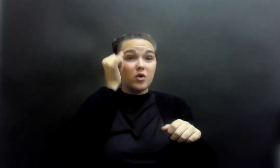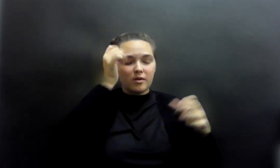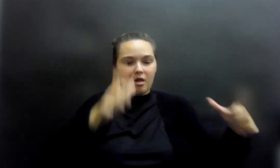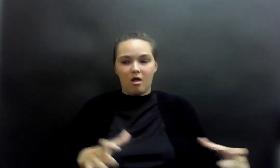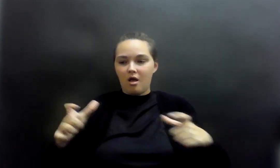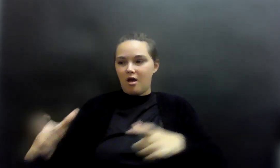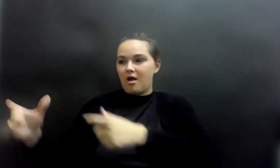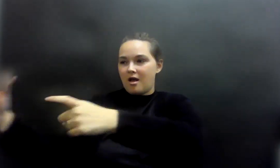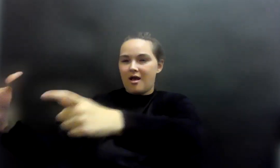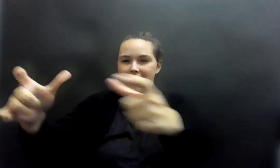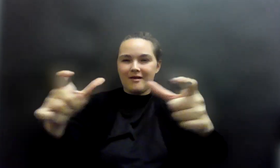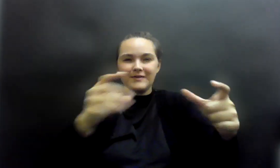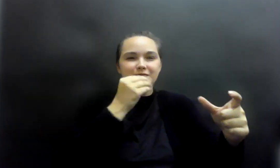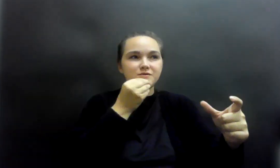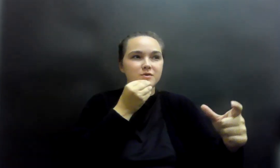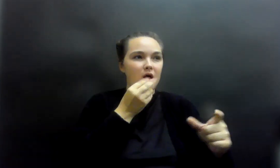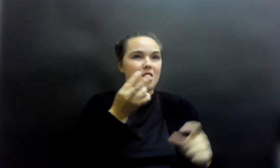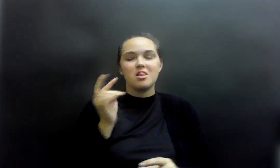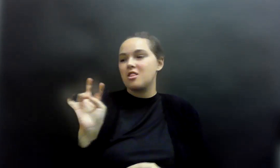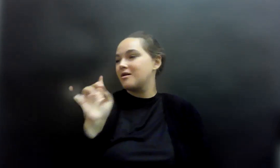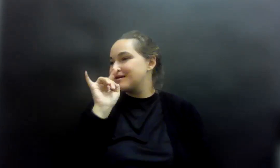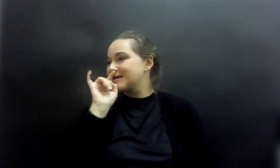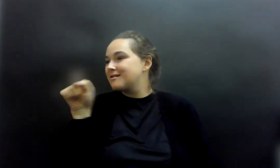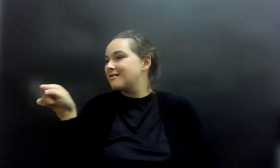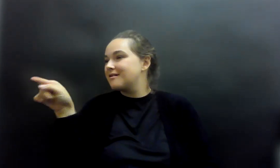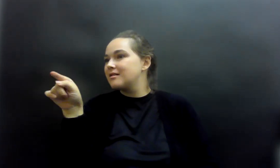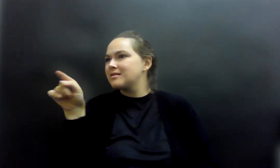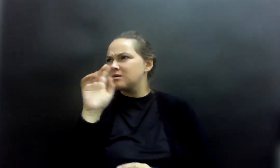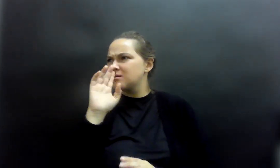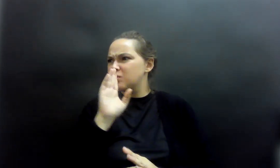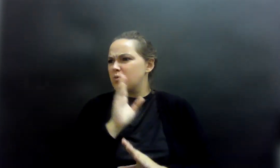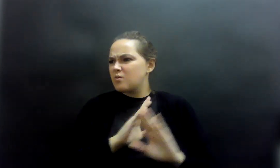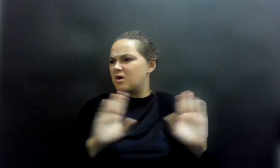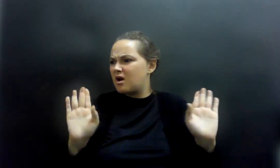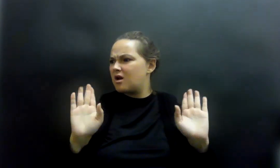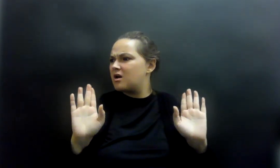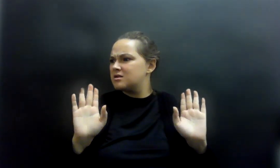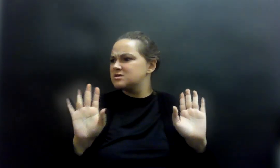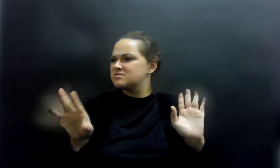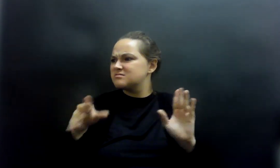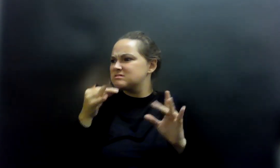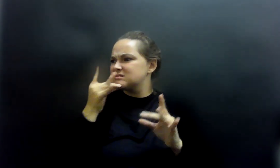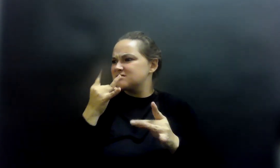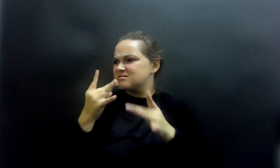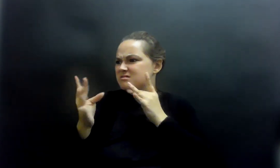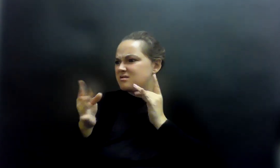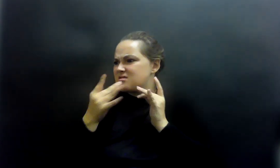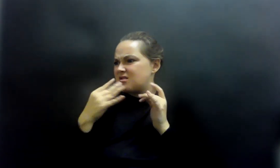looked over at the little kids. They were unusually quiet, just picking at their food. The